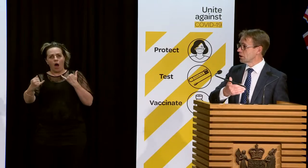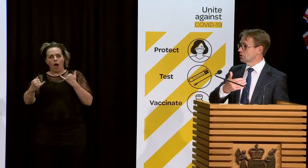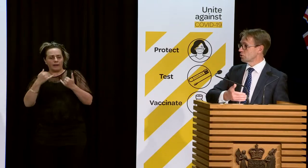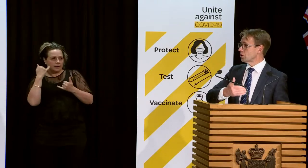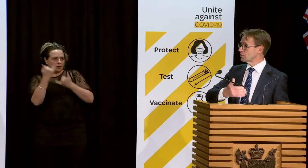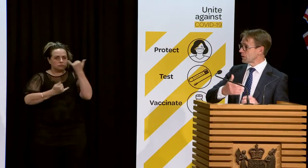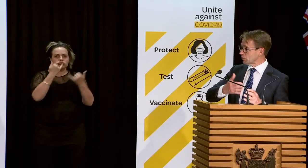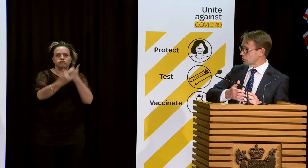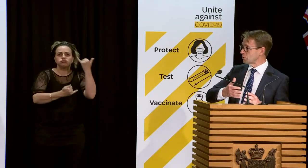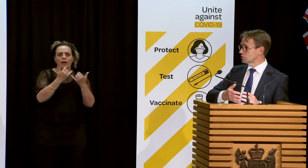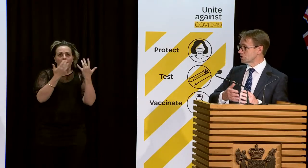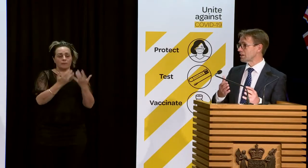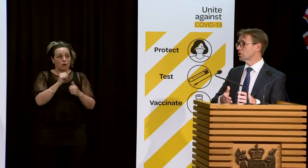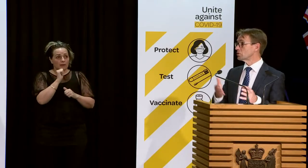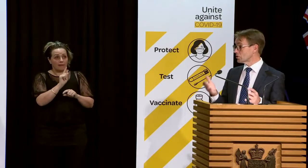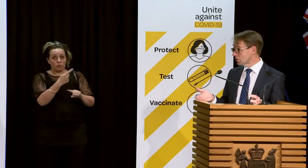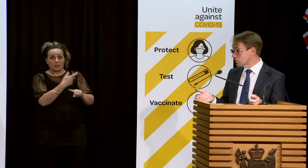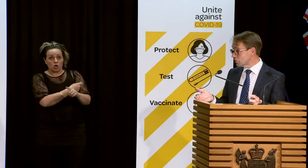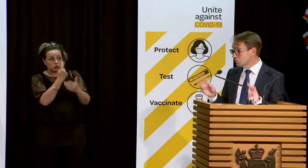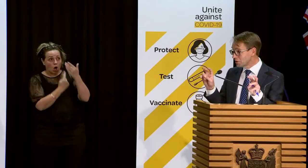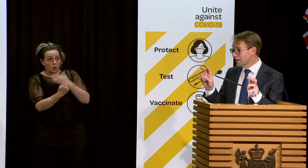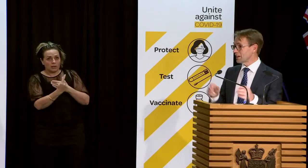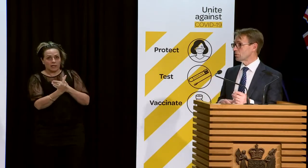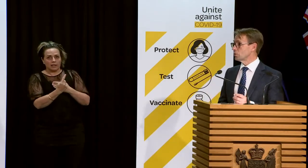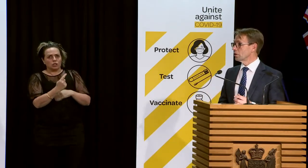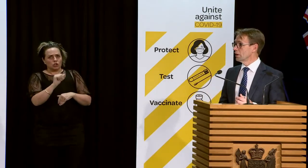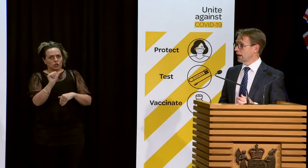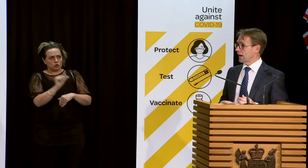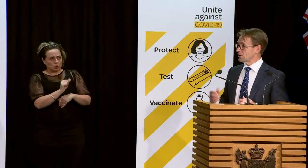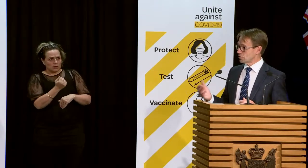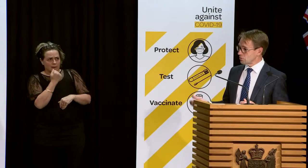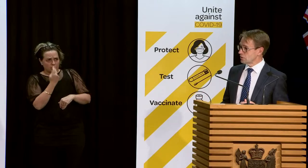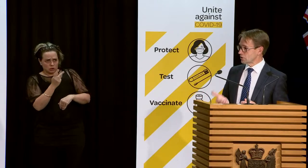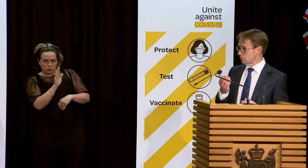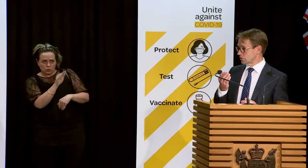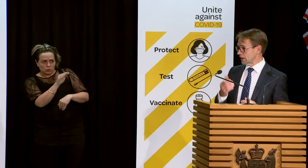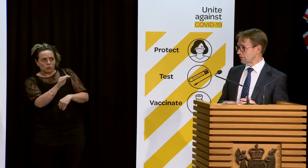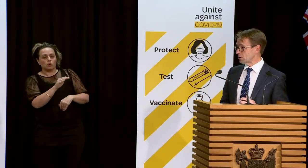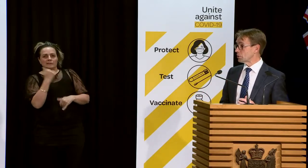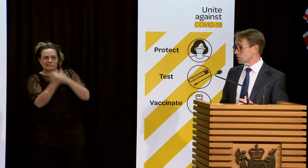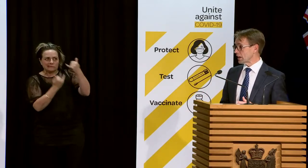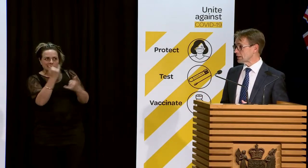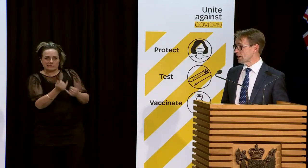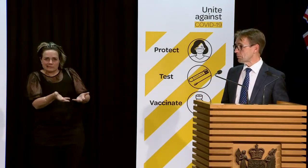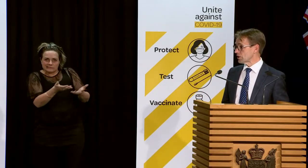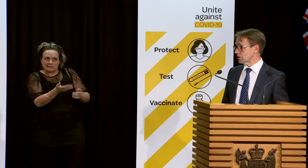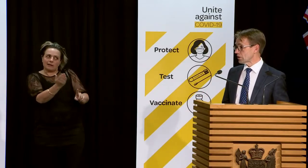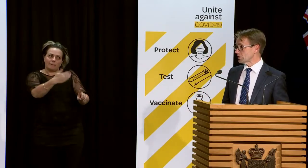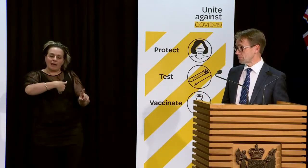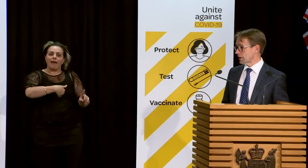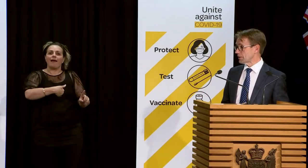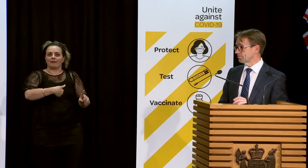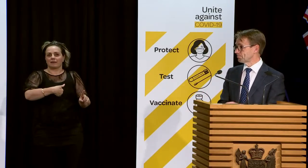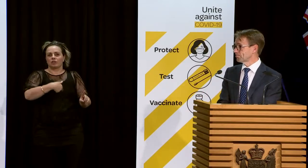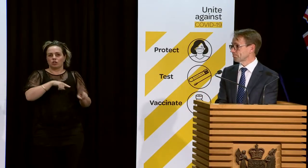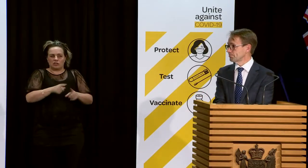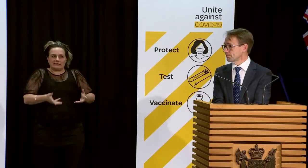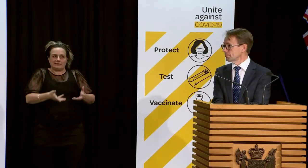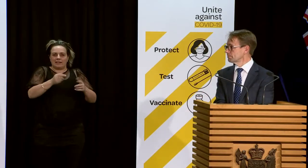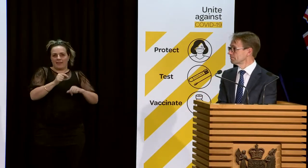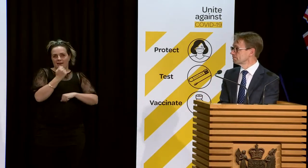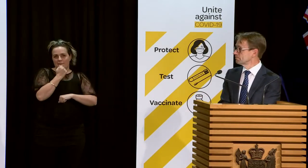out to those people whose second dose is overdue, as it were, to boost that second dose uptake.